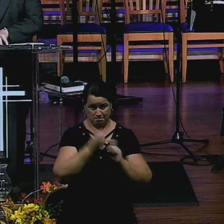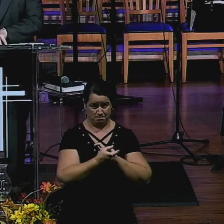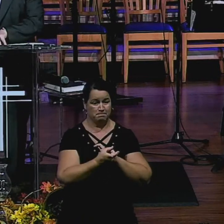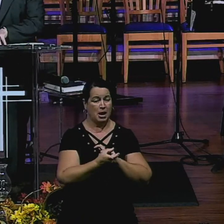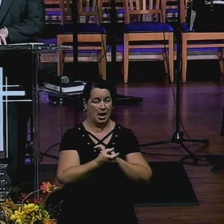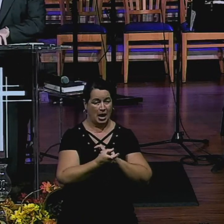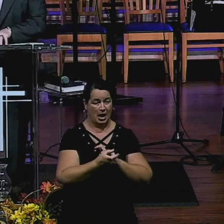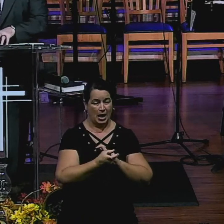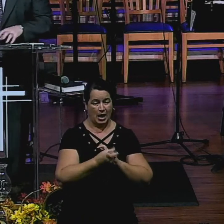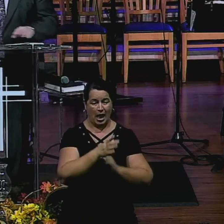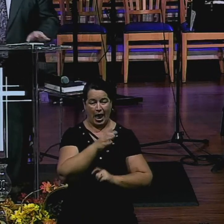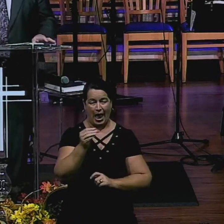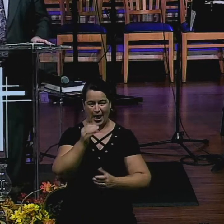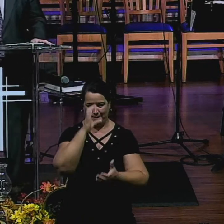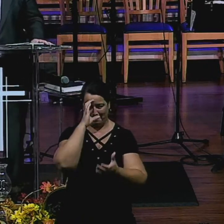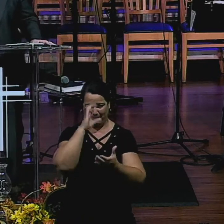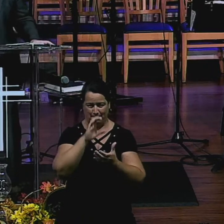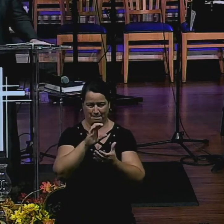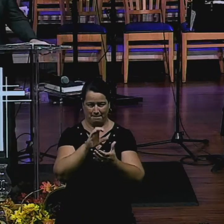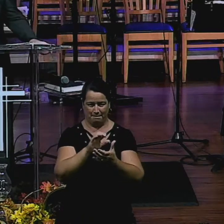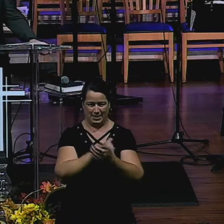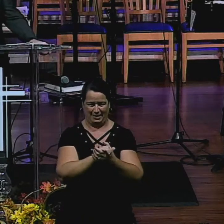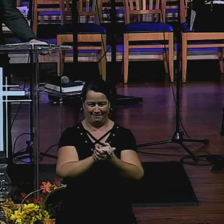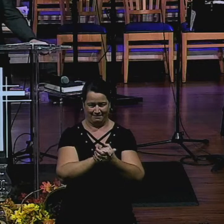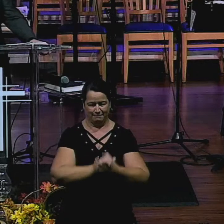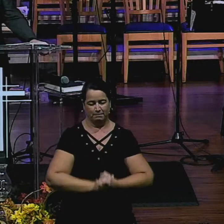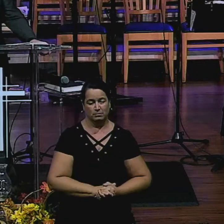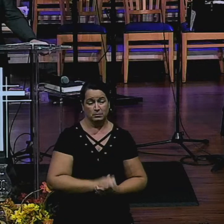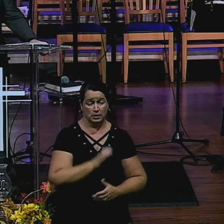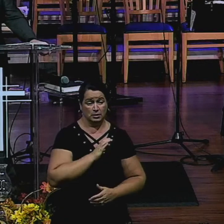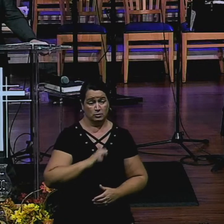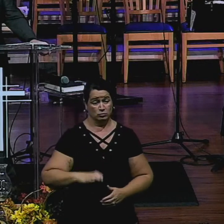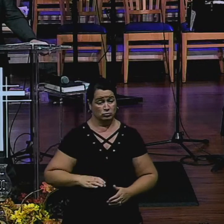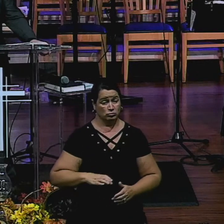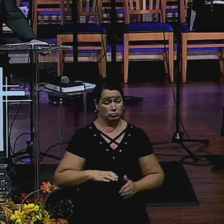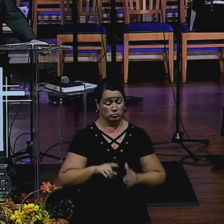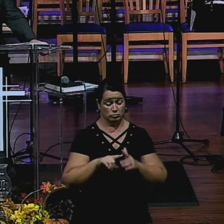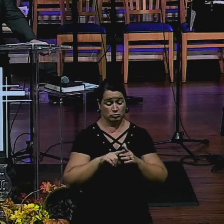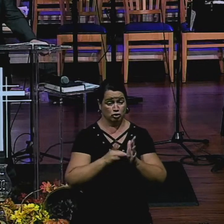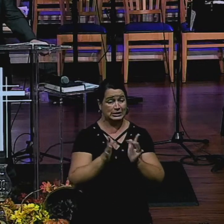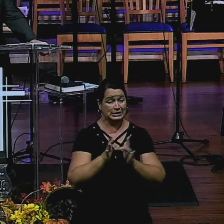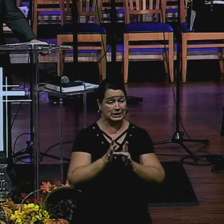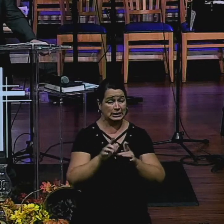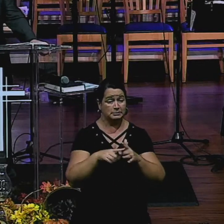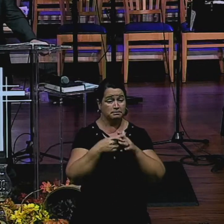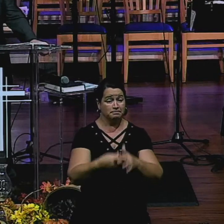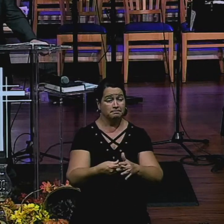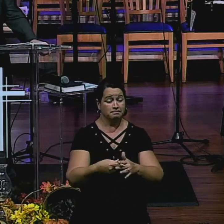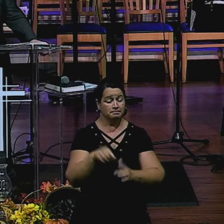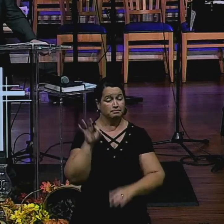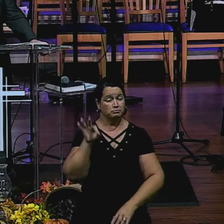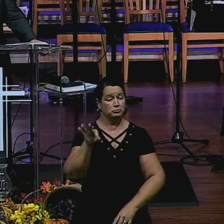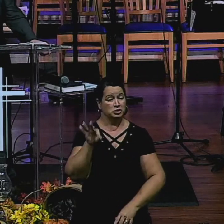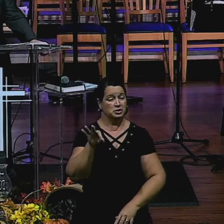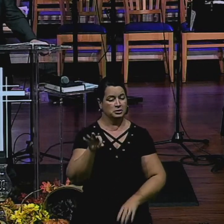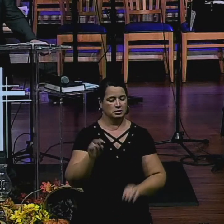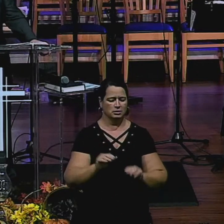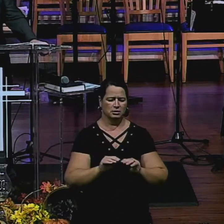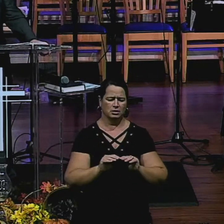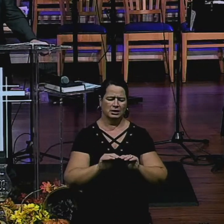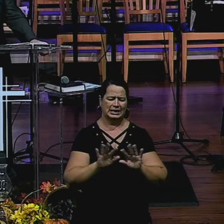Jesus Christ. When Jesus began his preaching, he just was so crisp, so